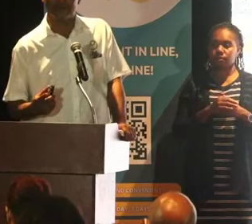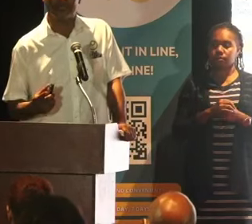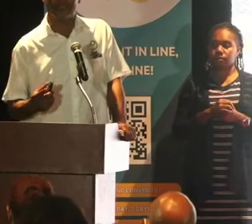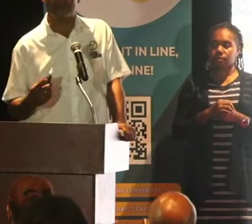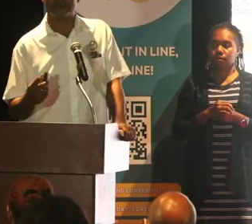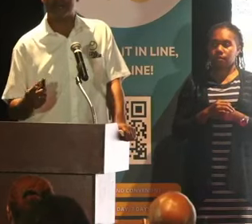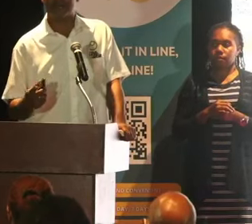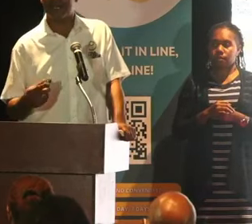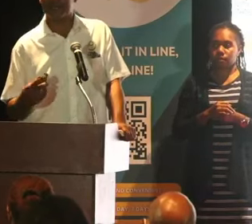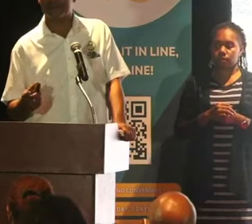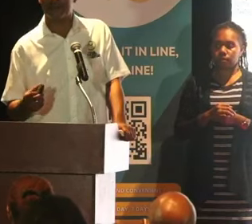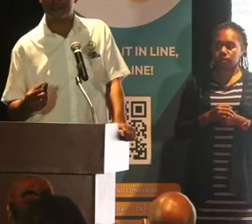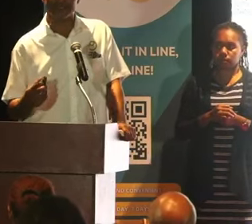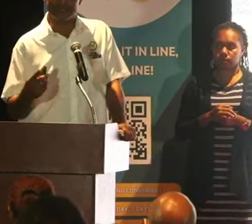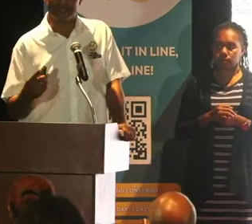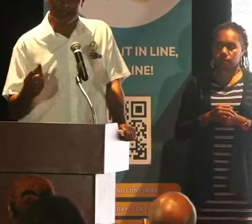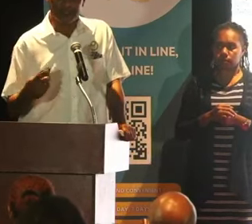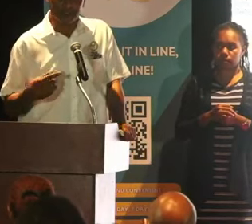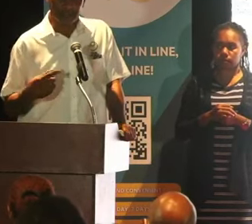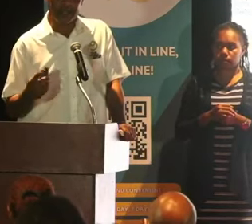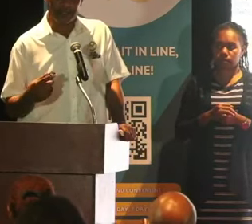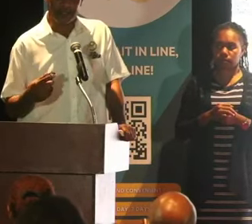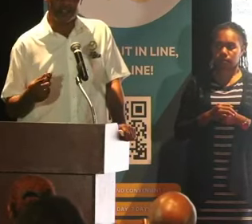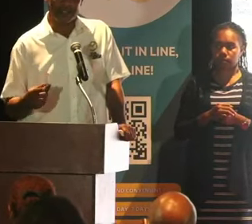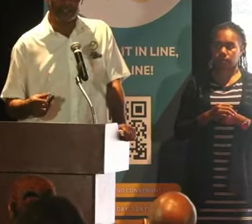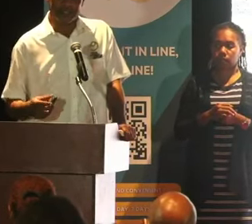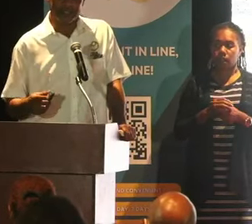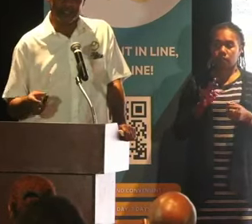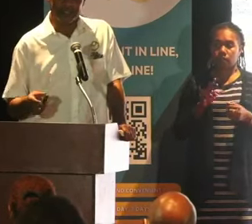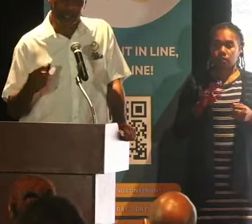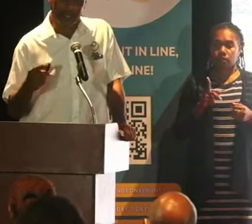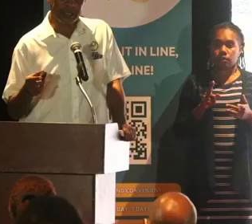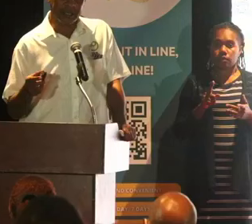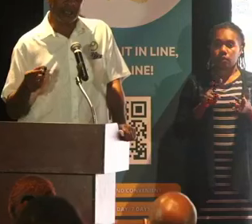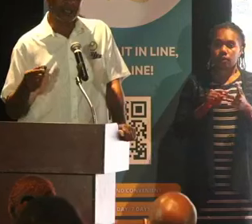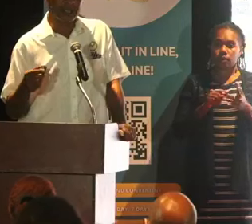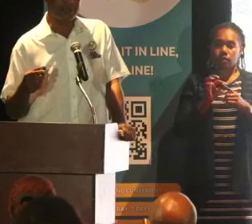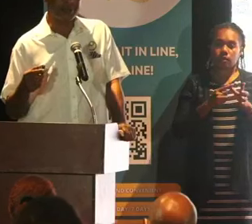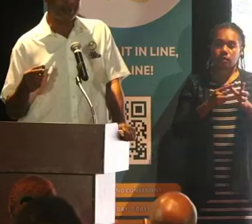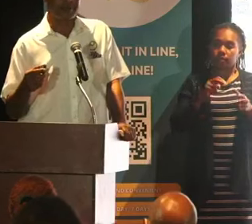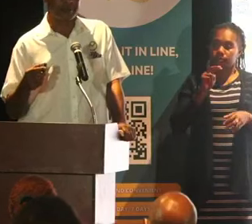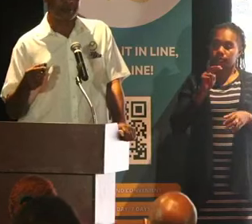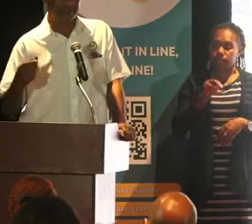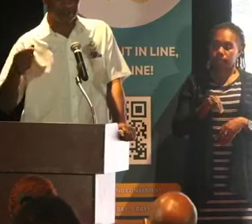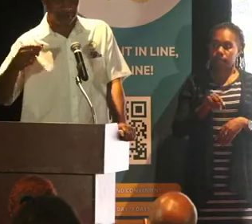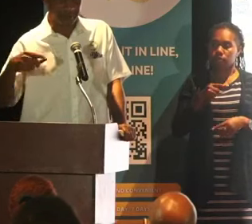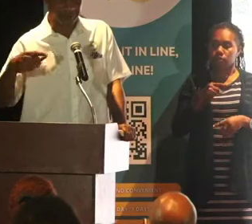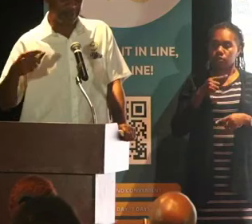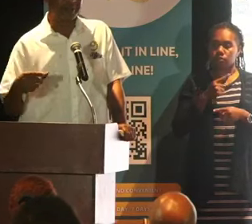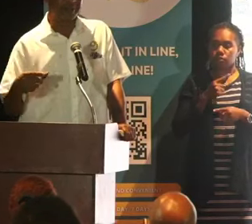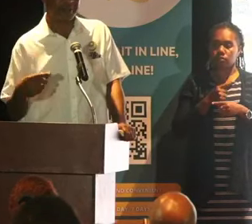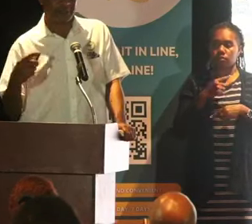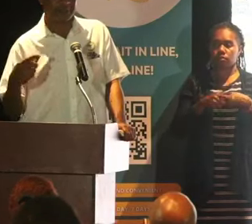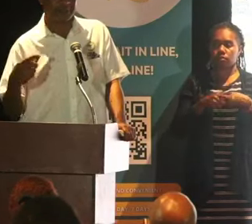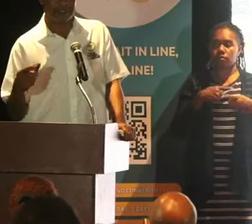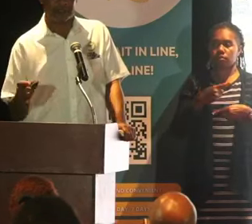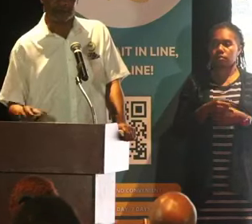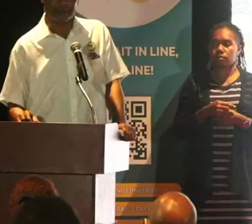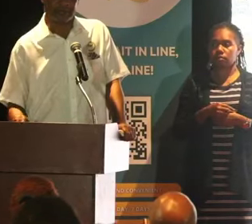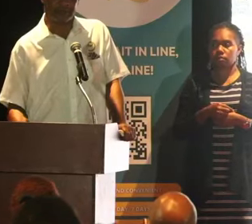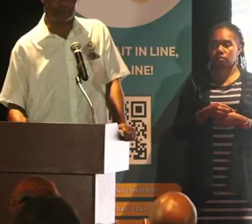or in terms of IPA requirements. We can discuss that, but I really wanted you to clarify